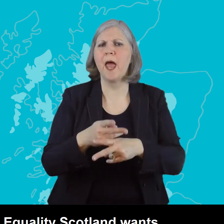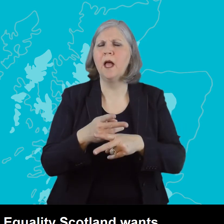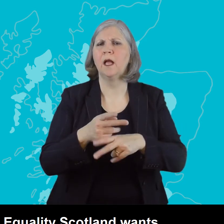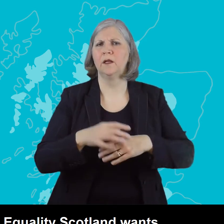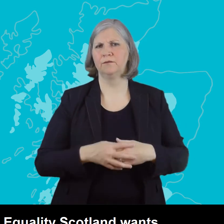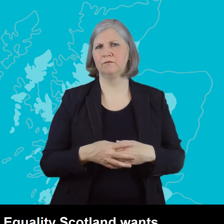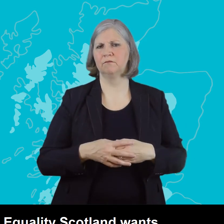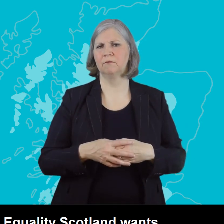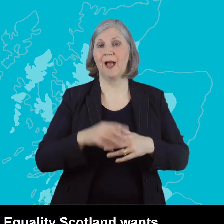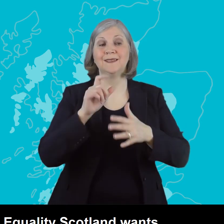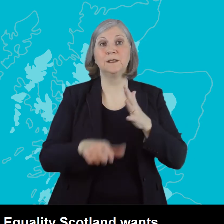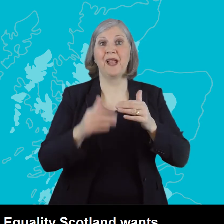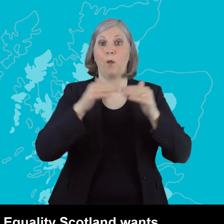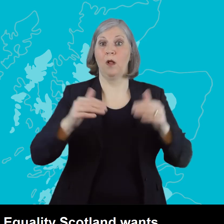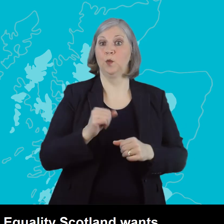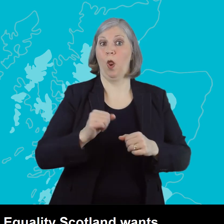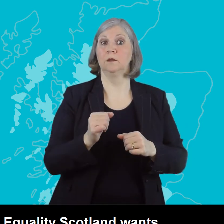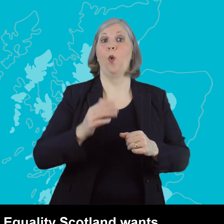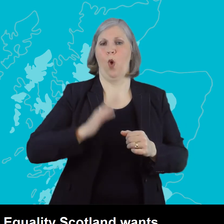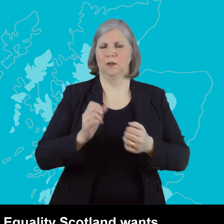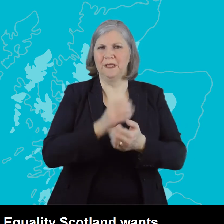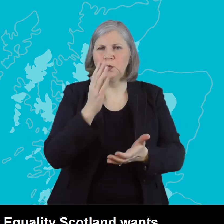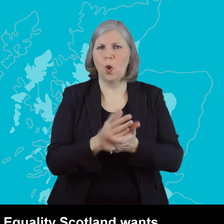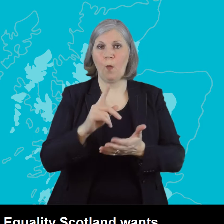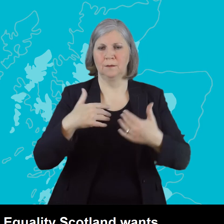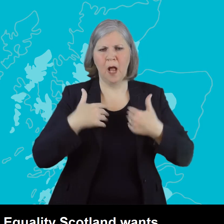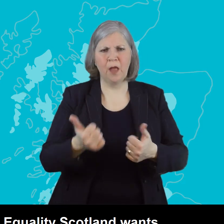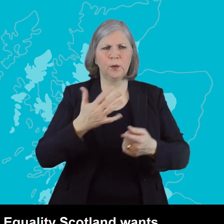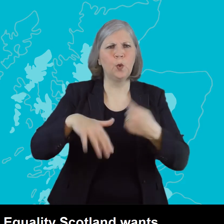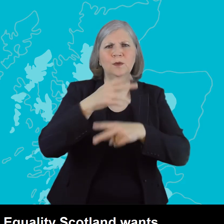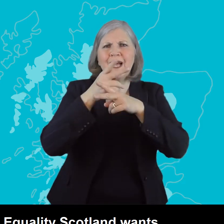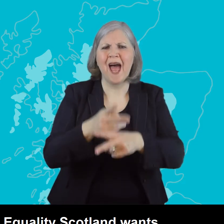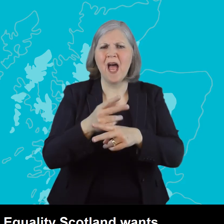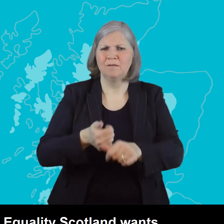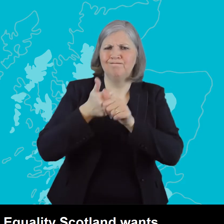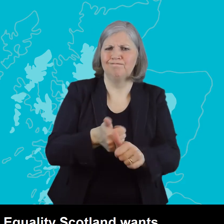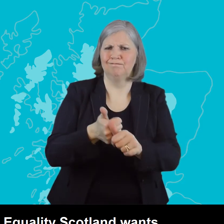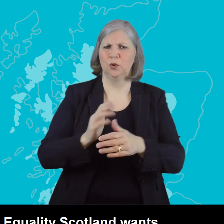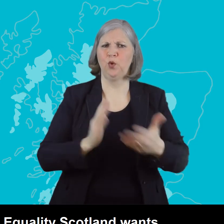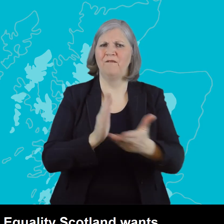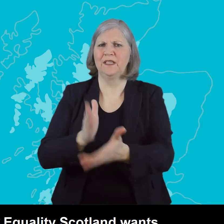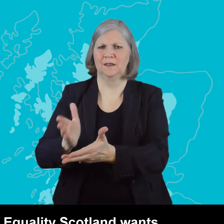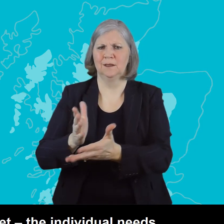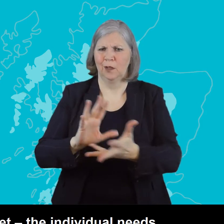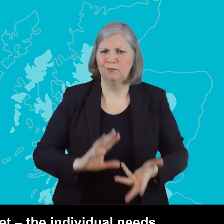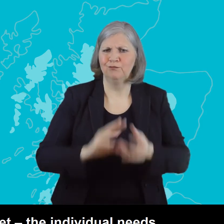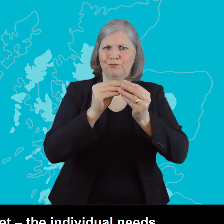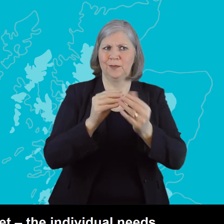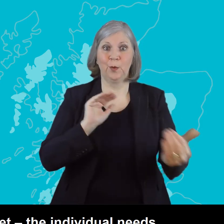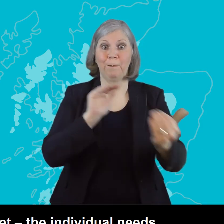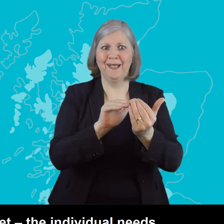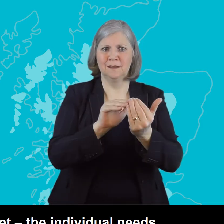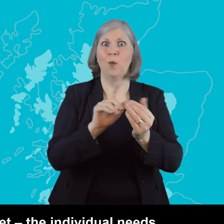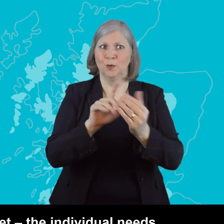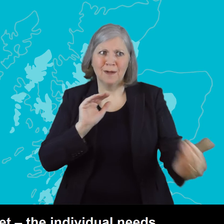Six. Equitable social care. Disability Equality Scotland wants to ensure that health and social care support services are designed to meet and do